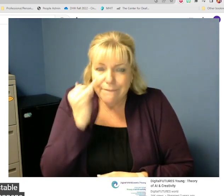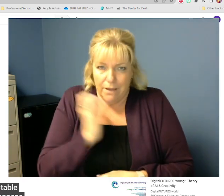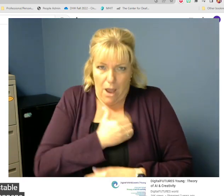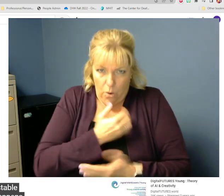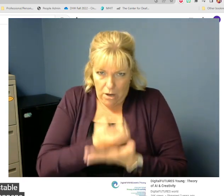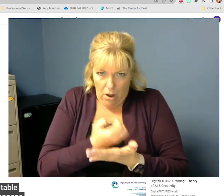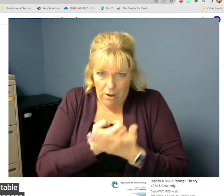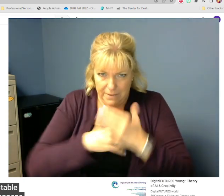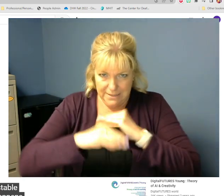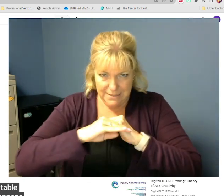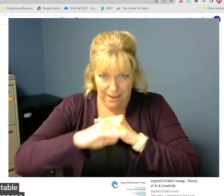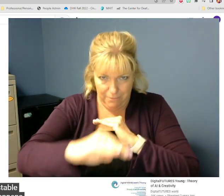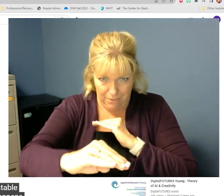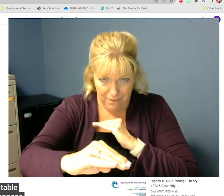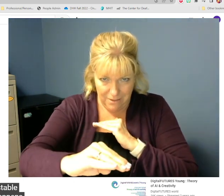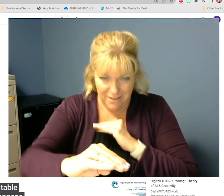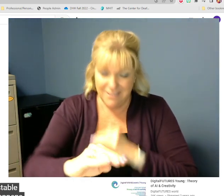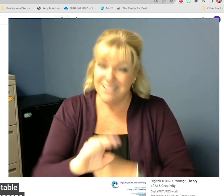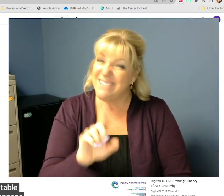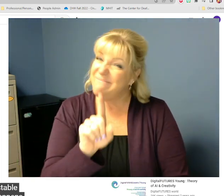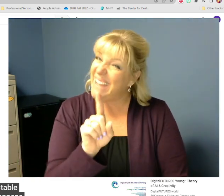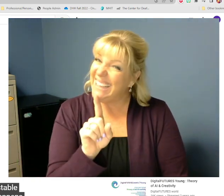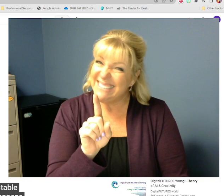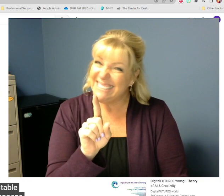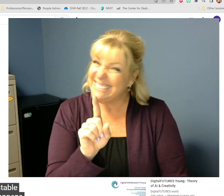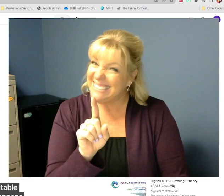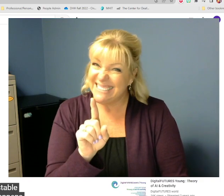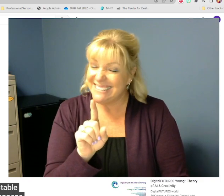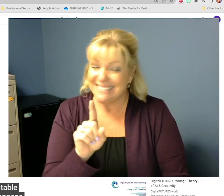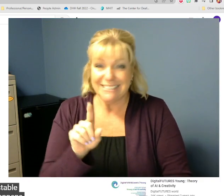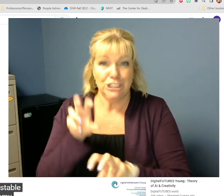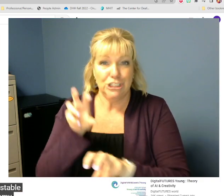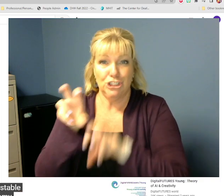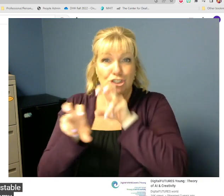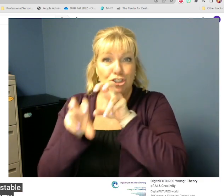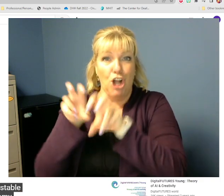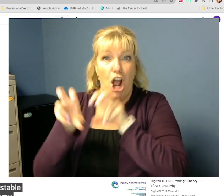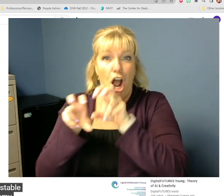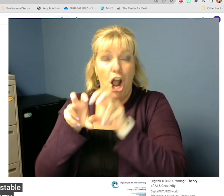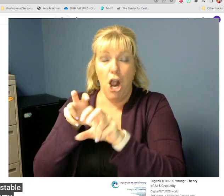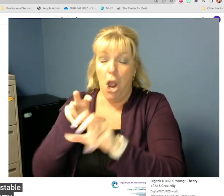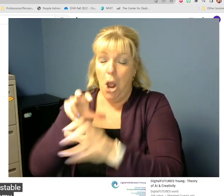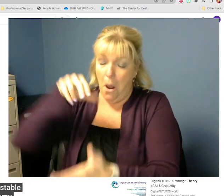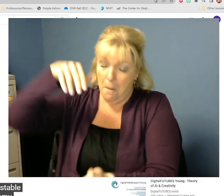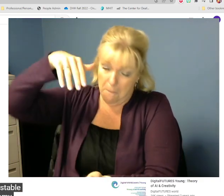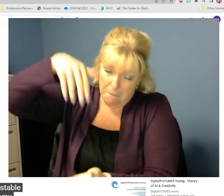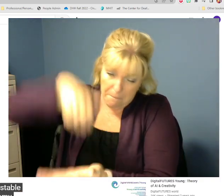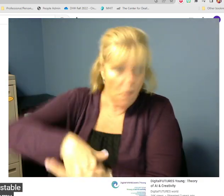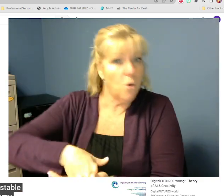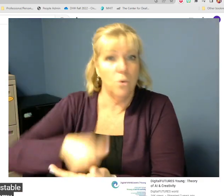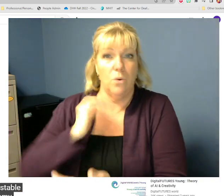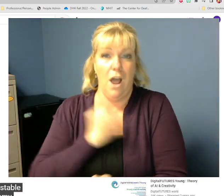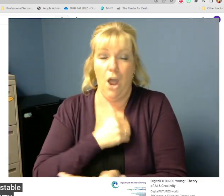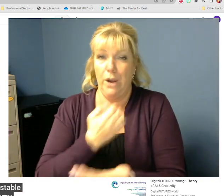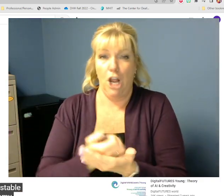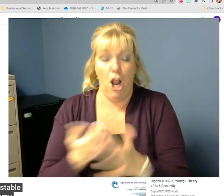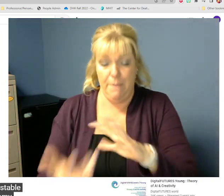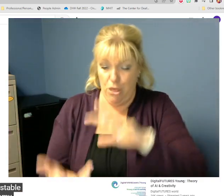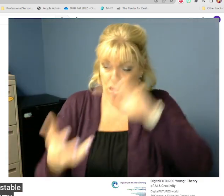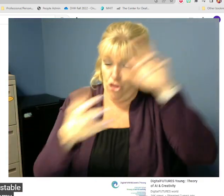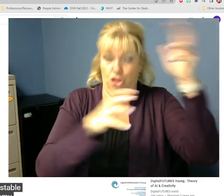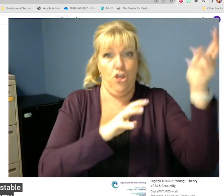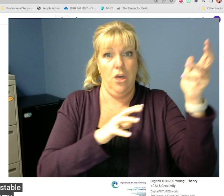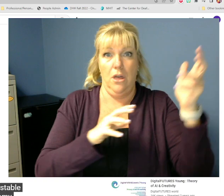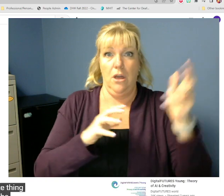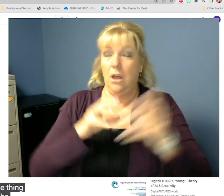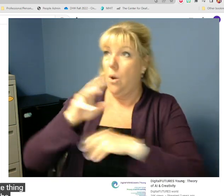stable. But when that stock market crash happens, and then our economy becomes unstable, the already unstable